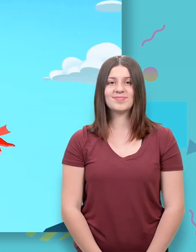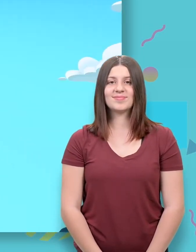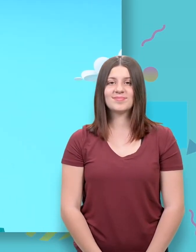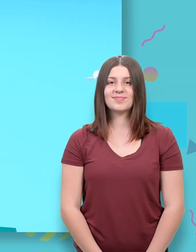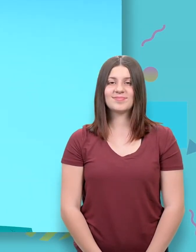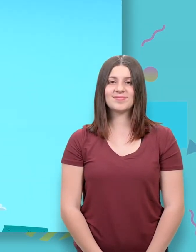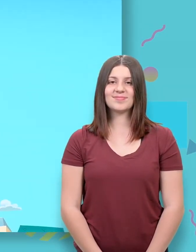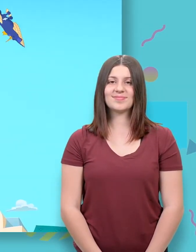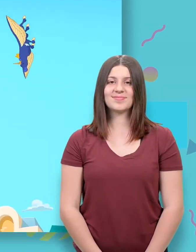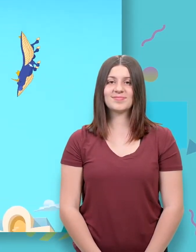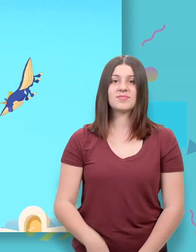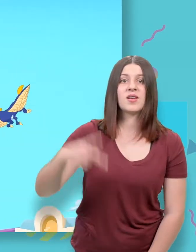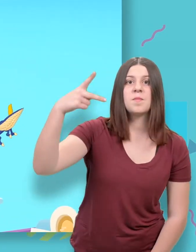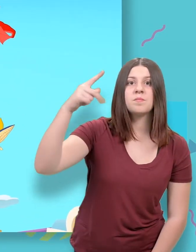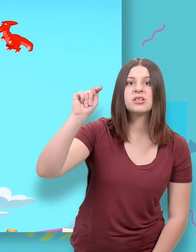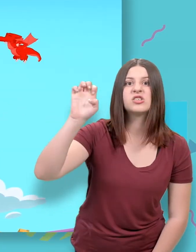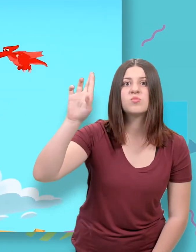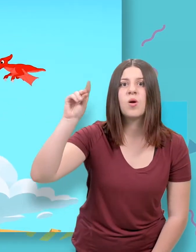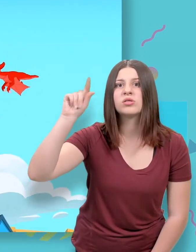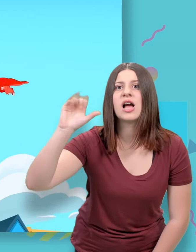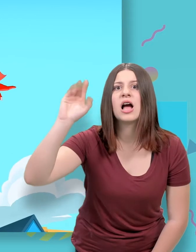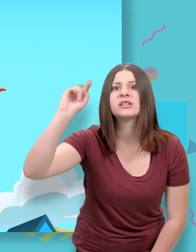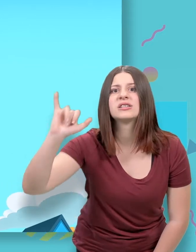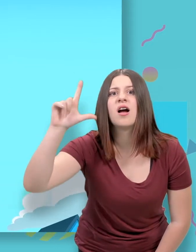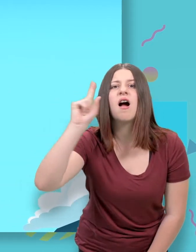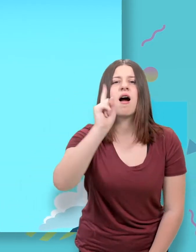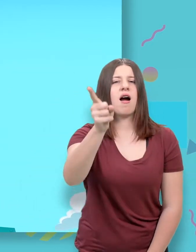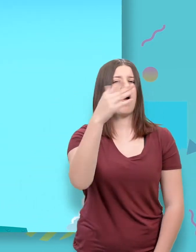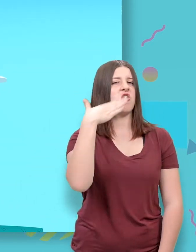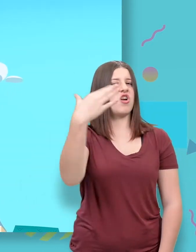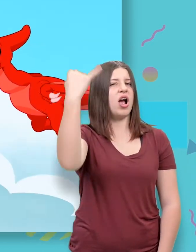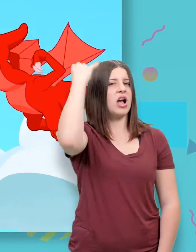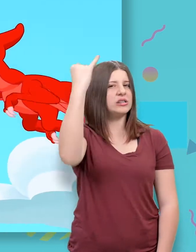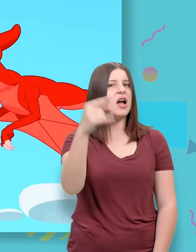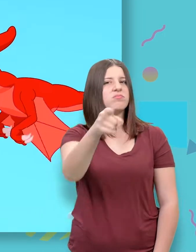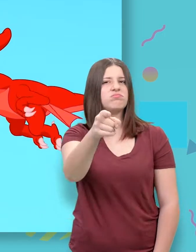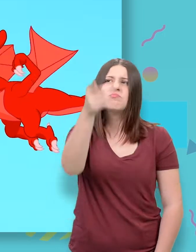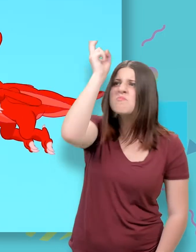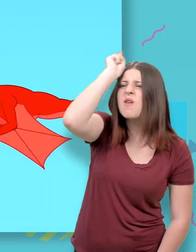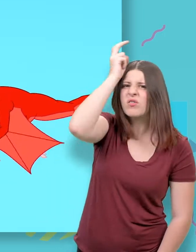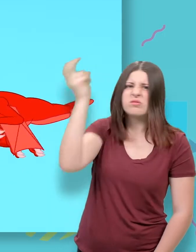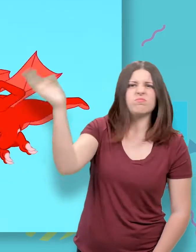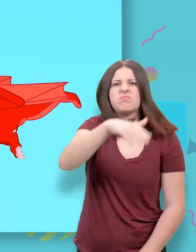Ah, yeah! Great idea, Morphle! Let's play Dinosaur!